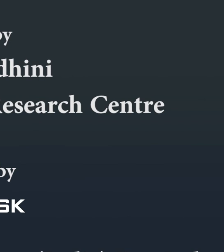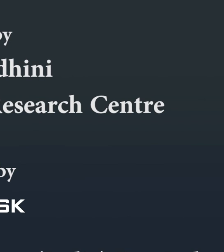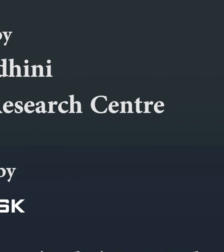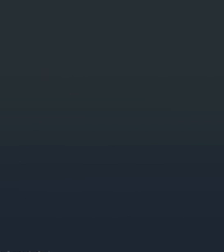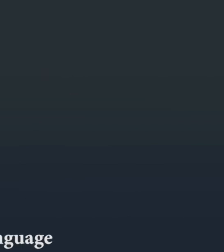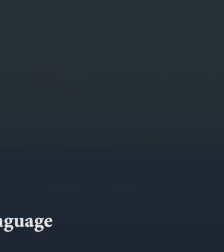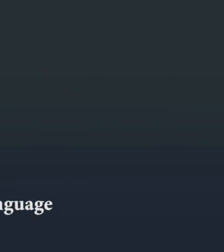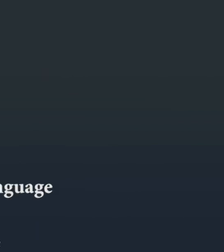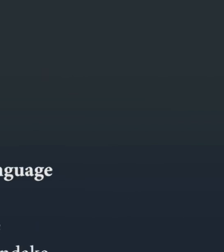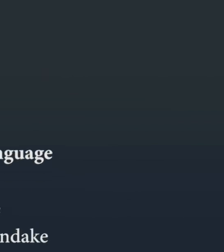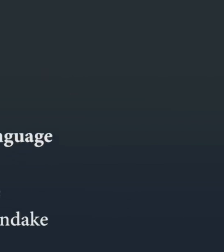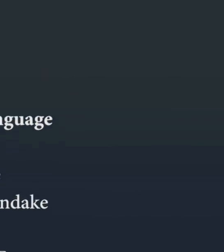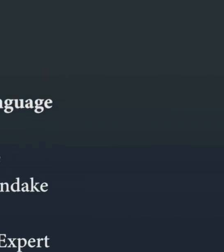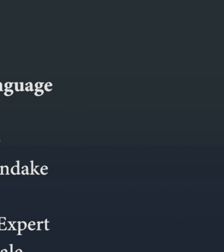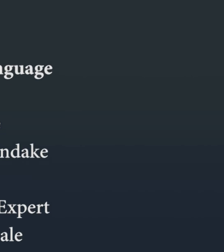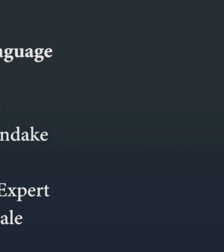Sure, Bye.